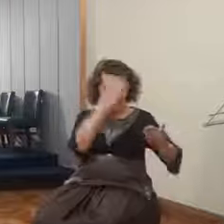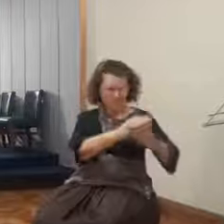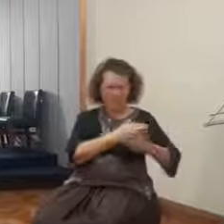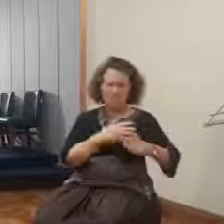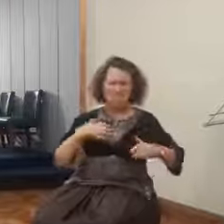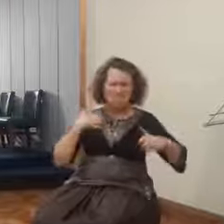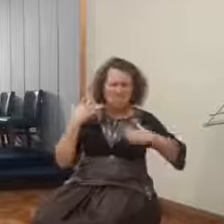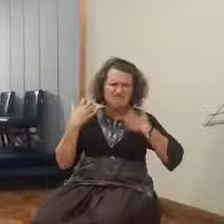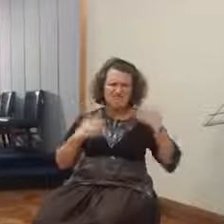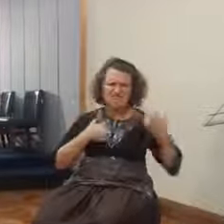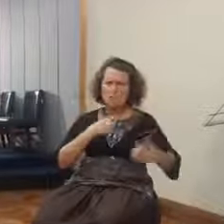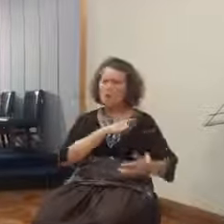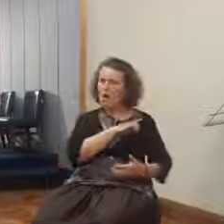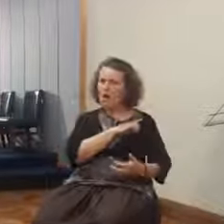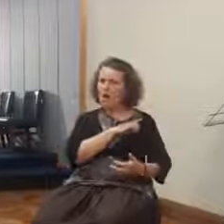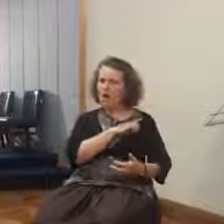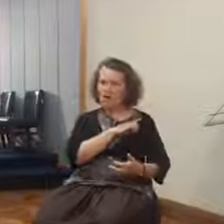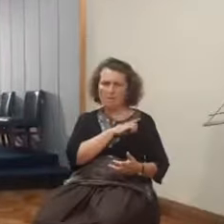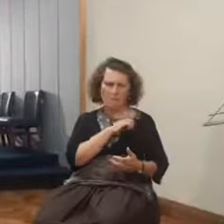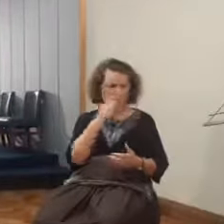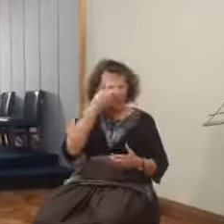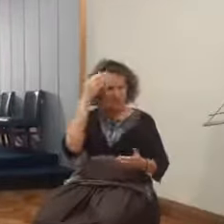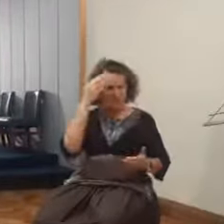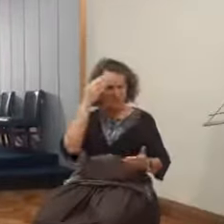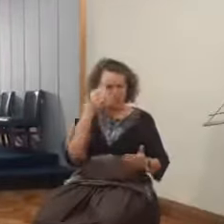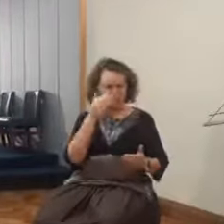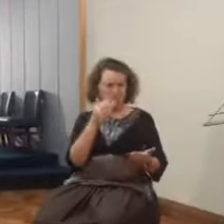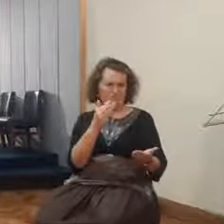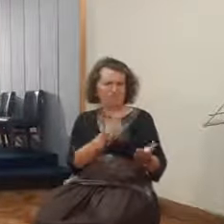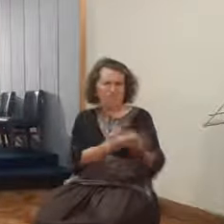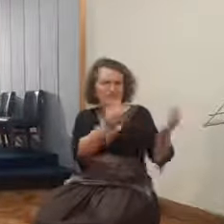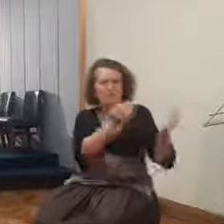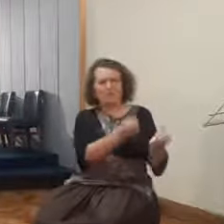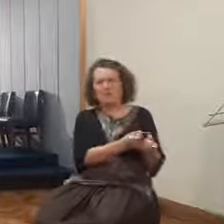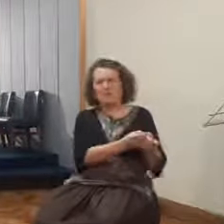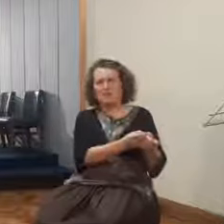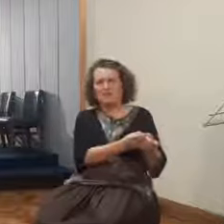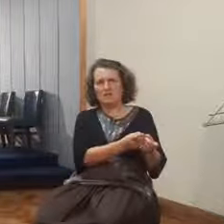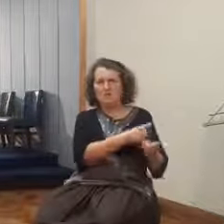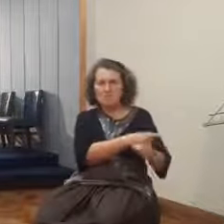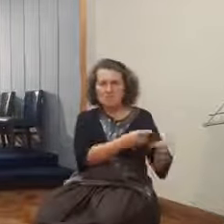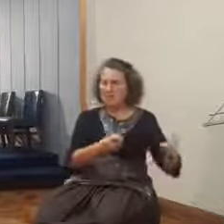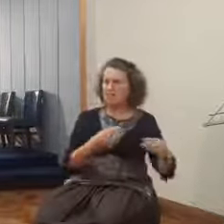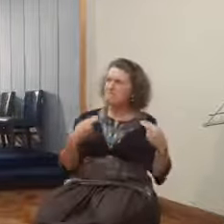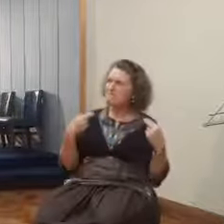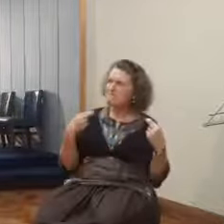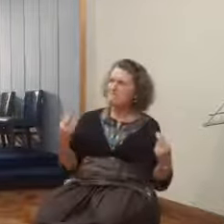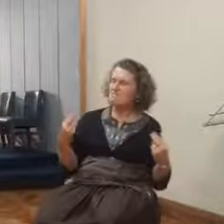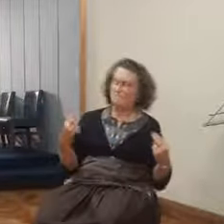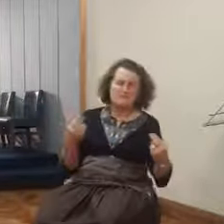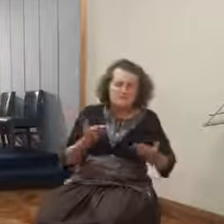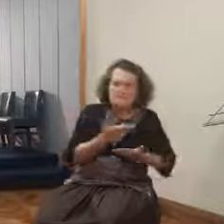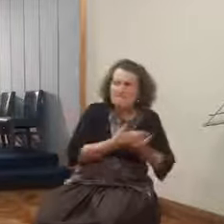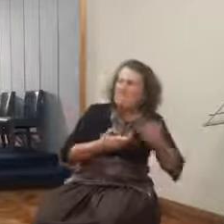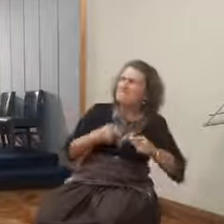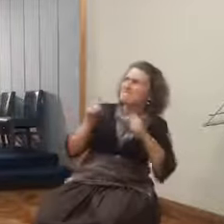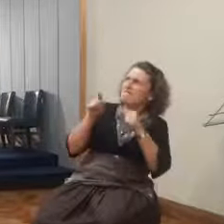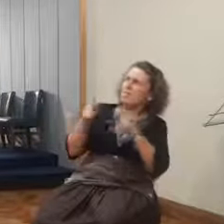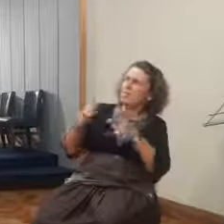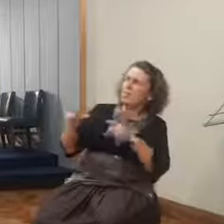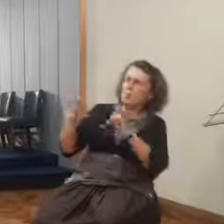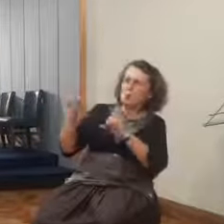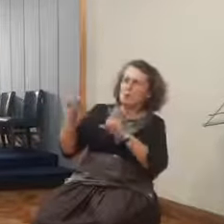and the people imagine a vain thing? The kings of the earth set themselves, and the rulers take counsel together against the Lord